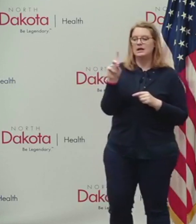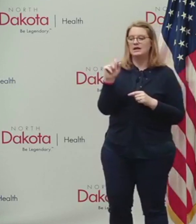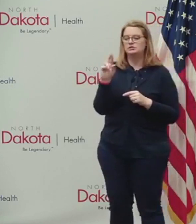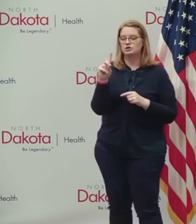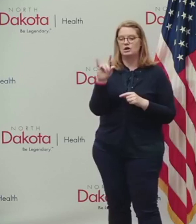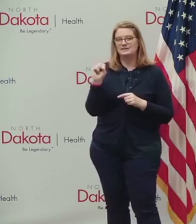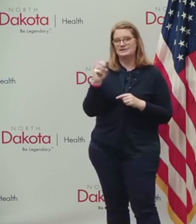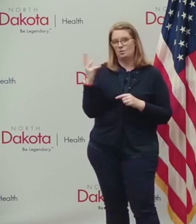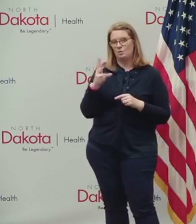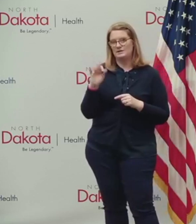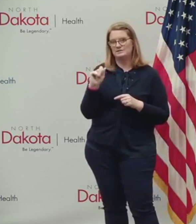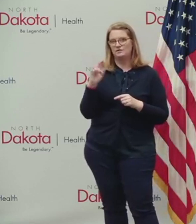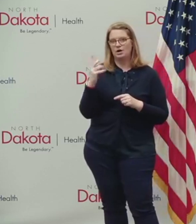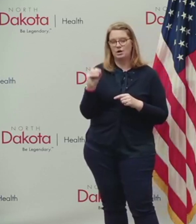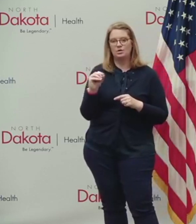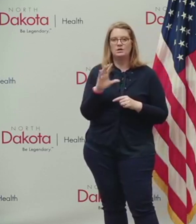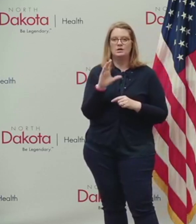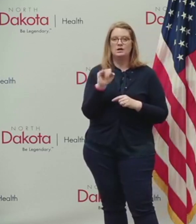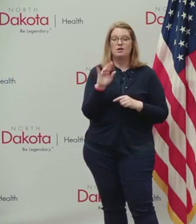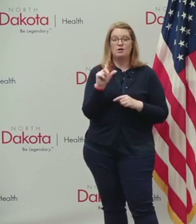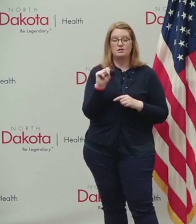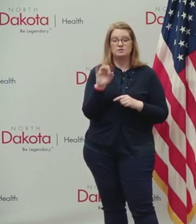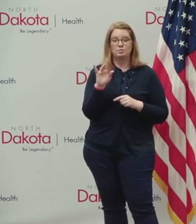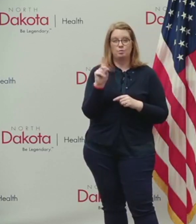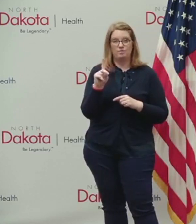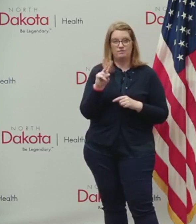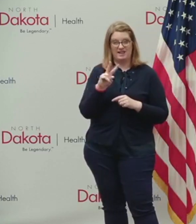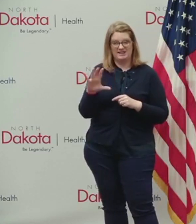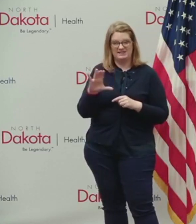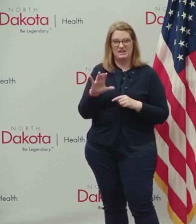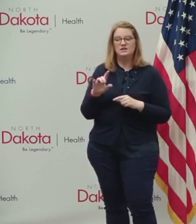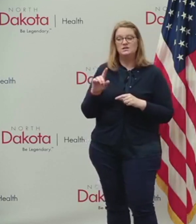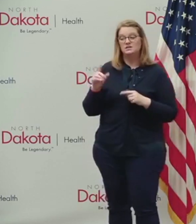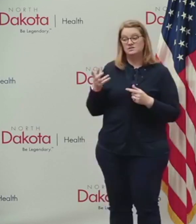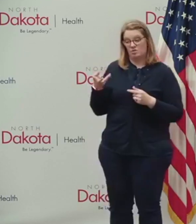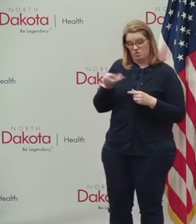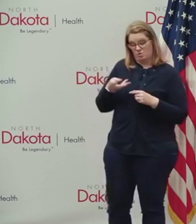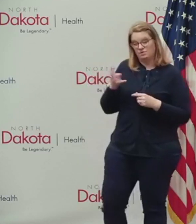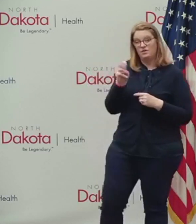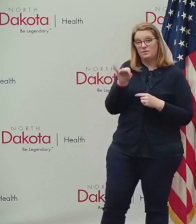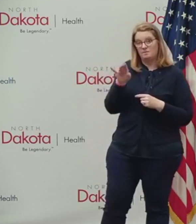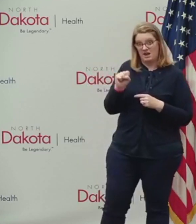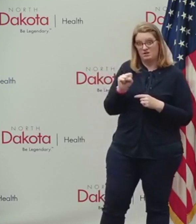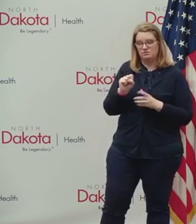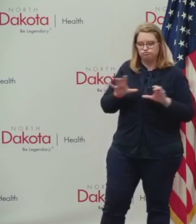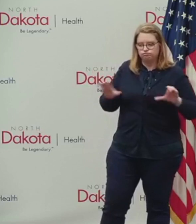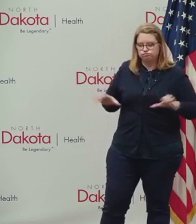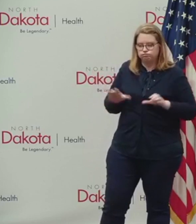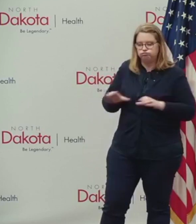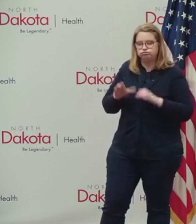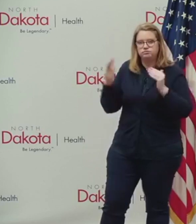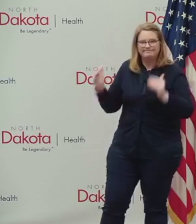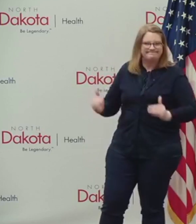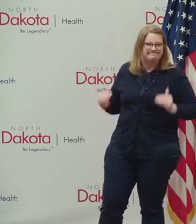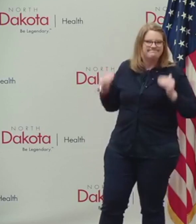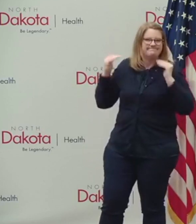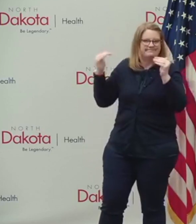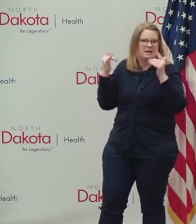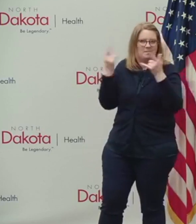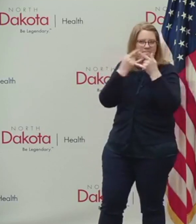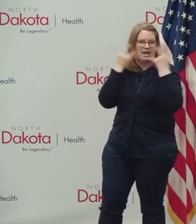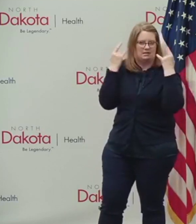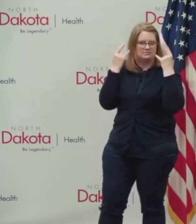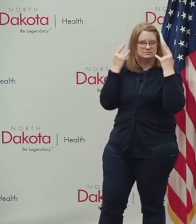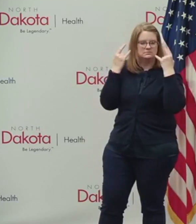West Fargo, and Mayor Carlsruhe in Valley City, all taking actions to address increased mask usage in